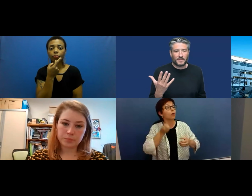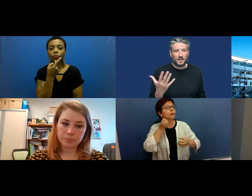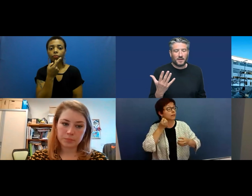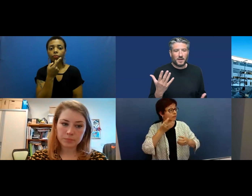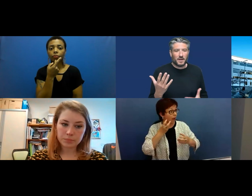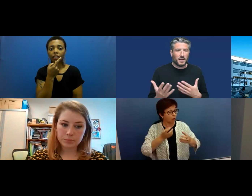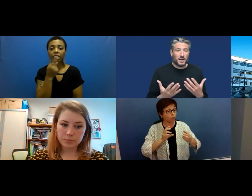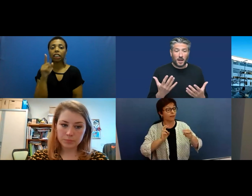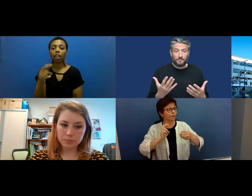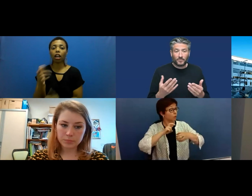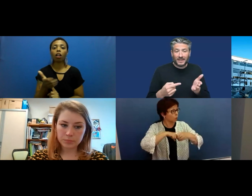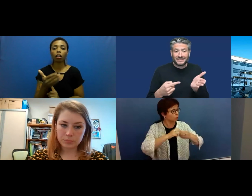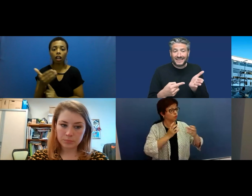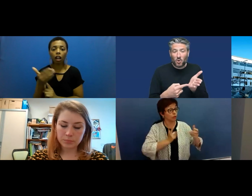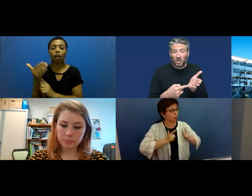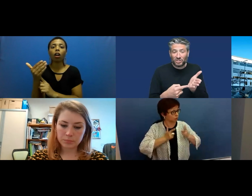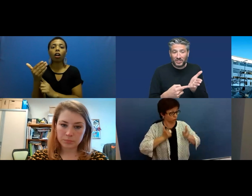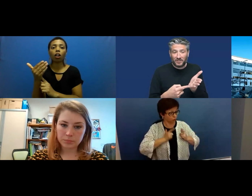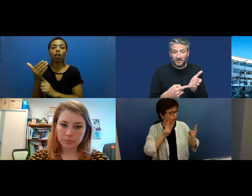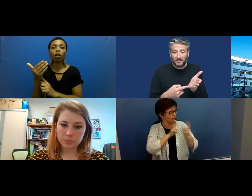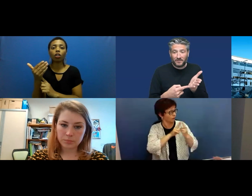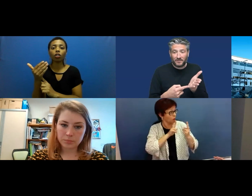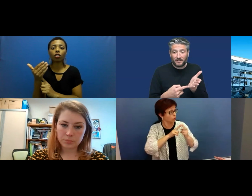that technology cannot